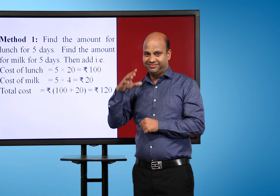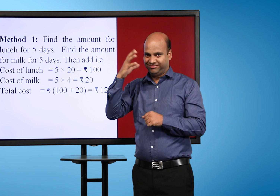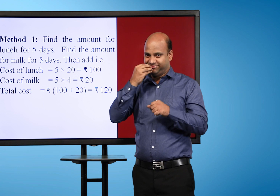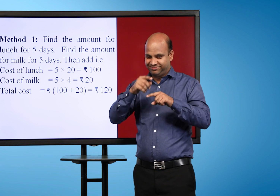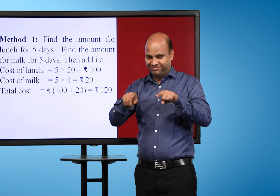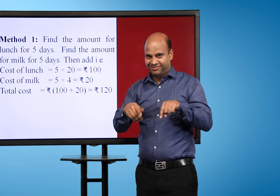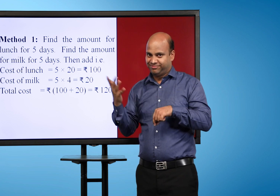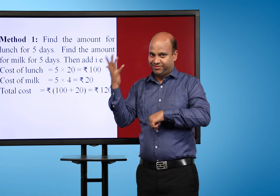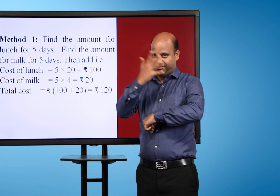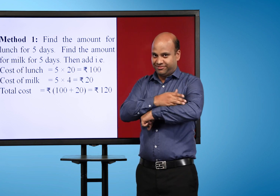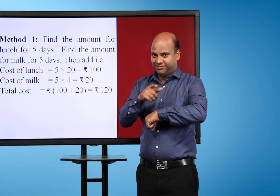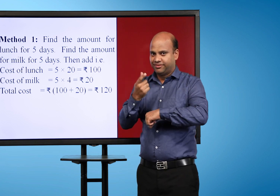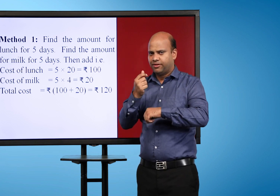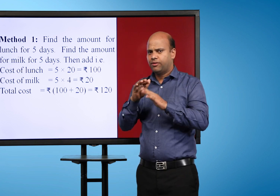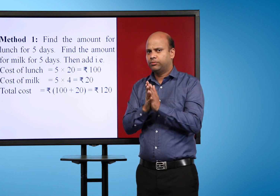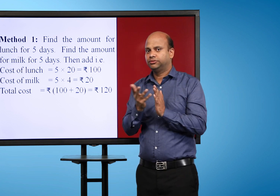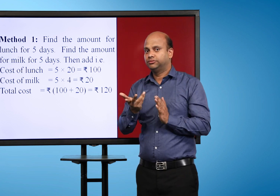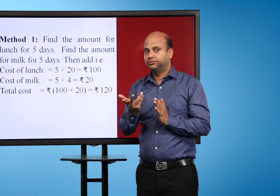Find the amount for lunch for 5 days.